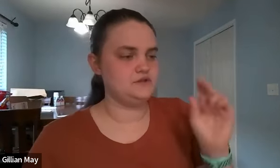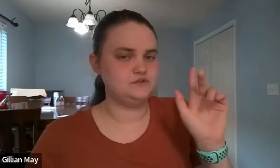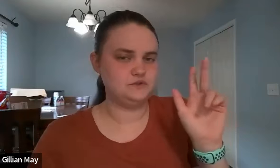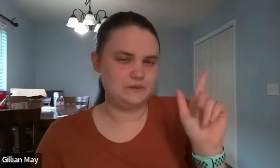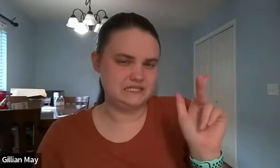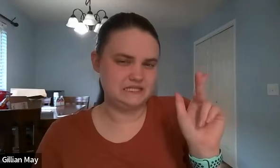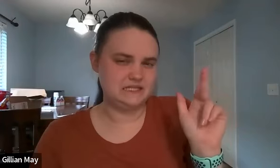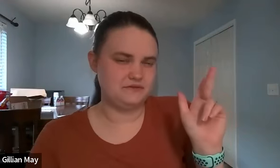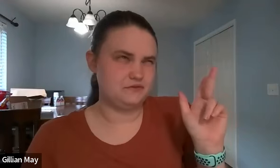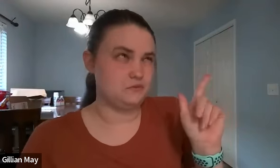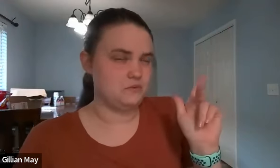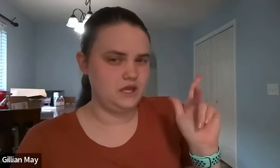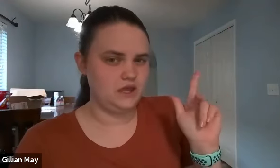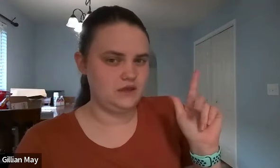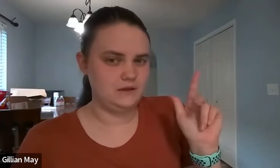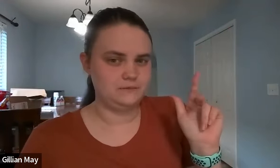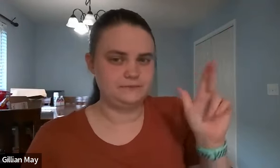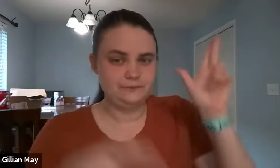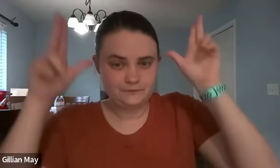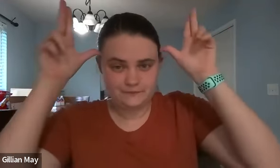number 23.